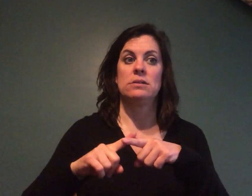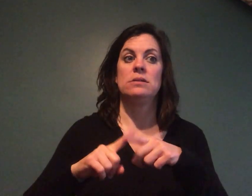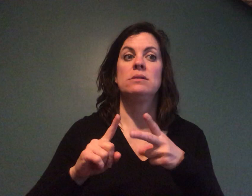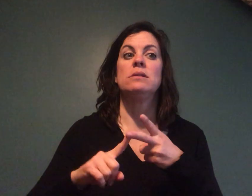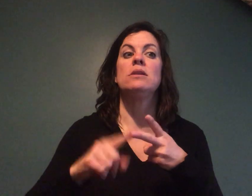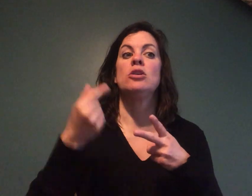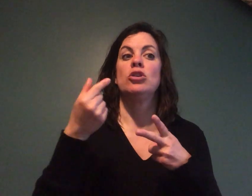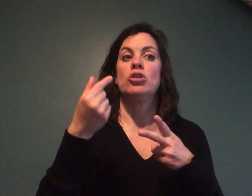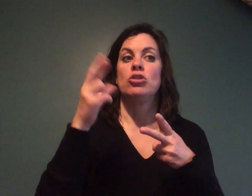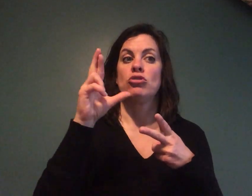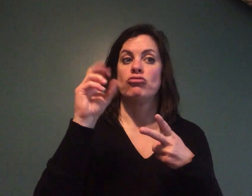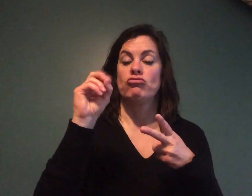Grounded conductor.